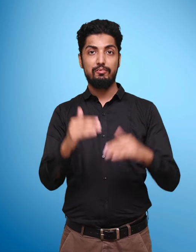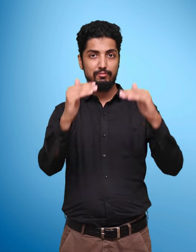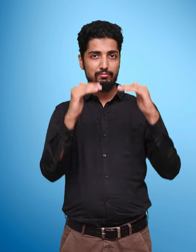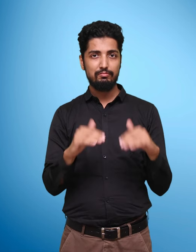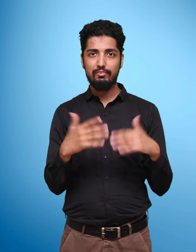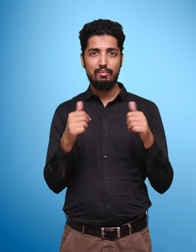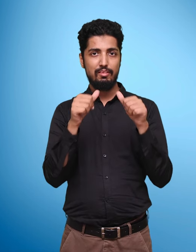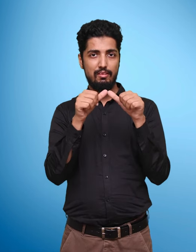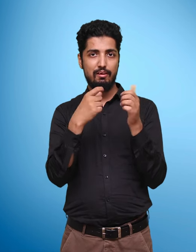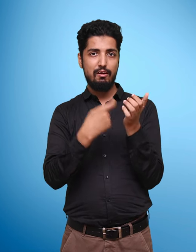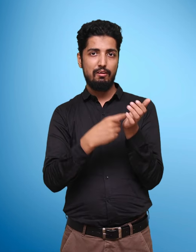Arm.